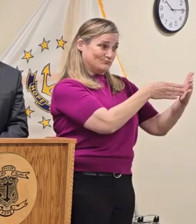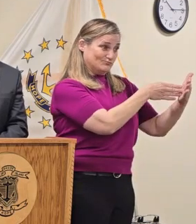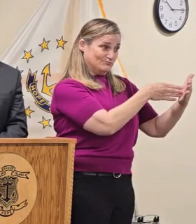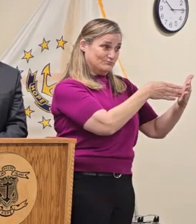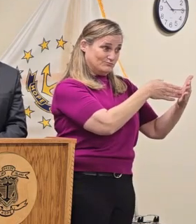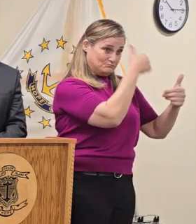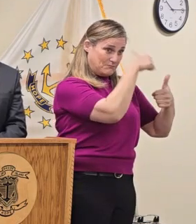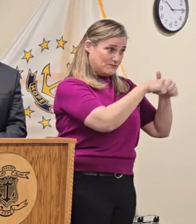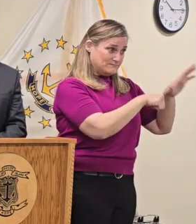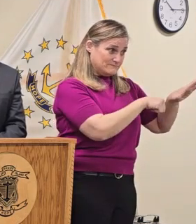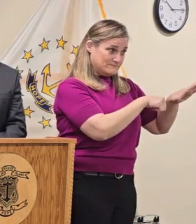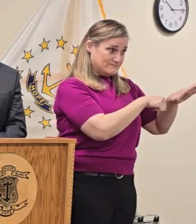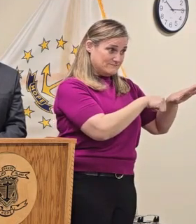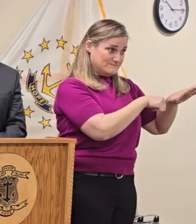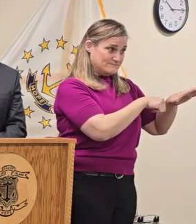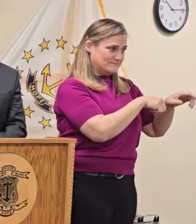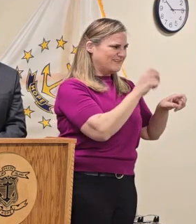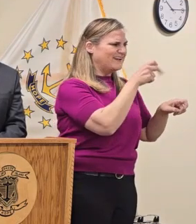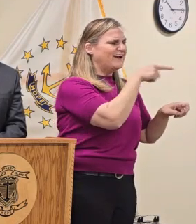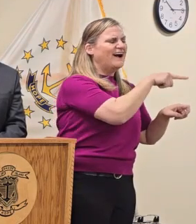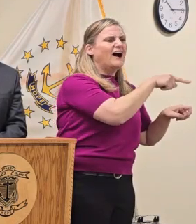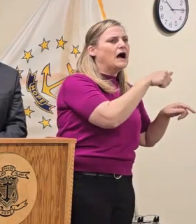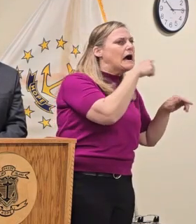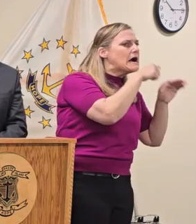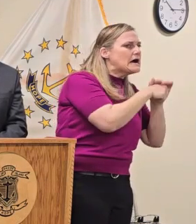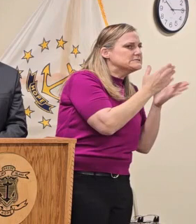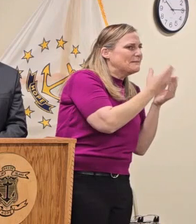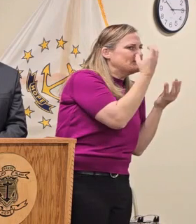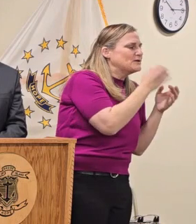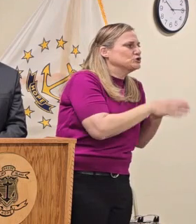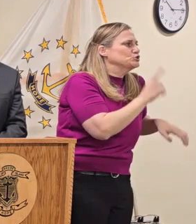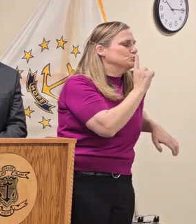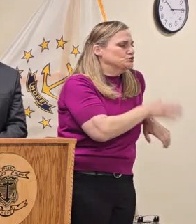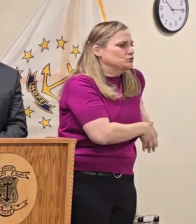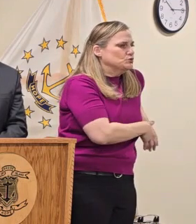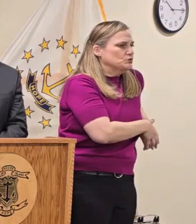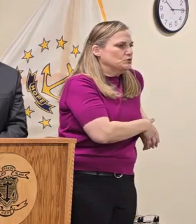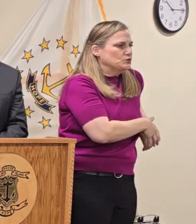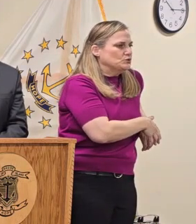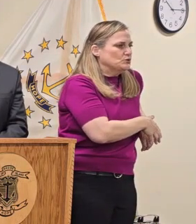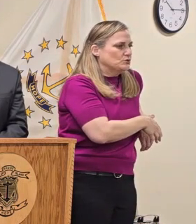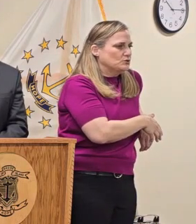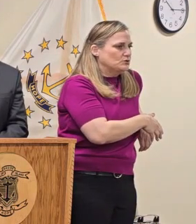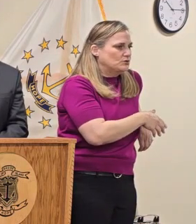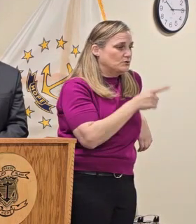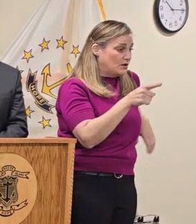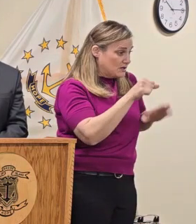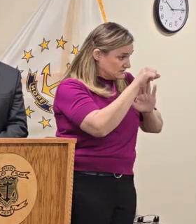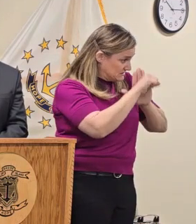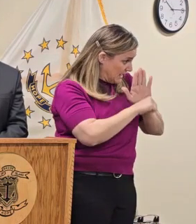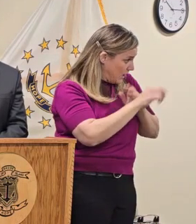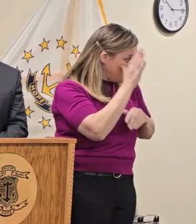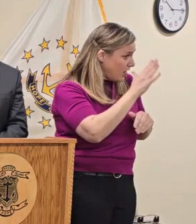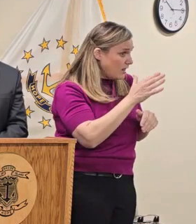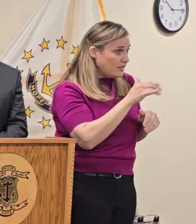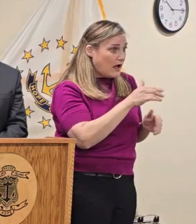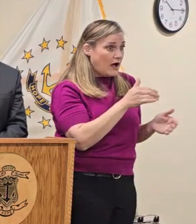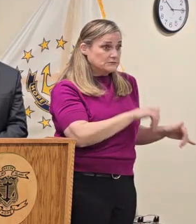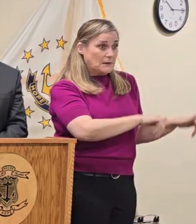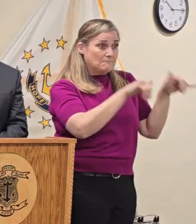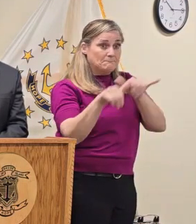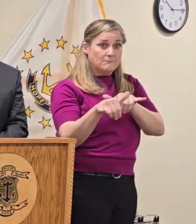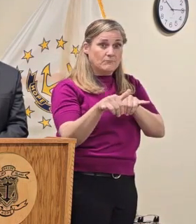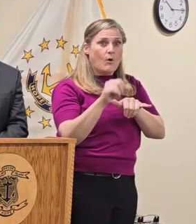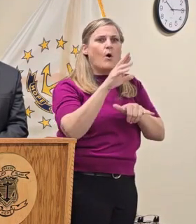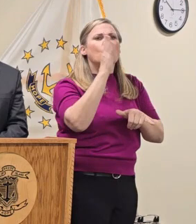grand jury. Will the state work aggressively to prevent that type of mistake being again so that we can have legally full disclosure? Well, I'll